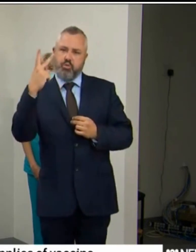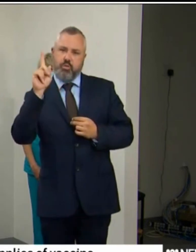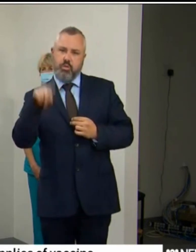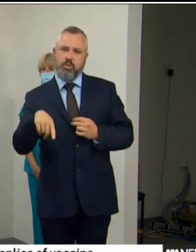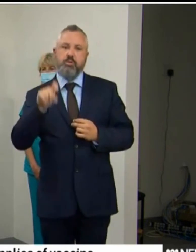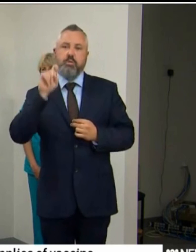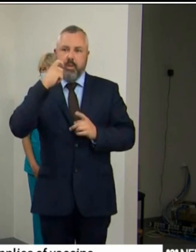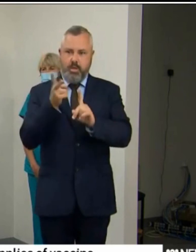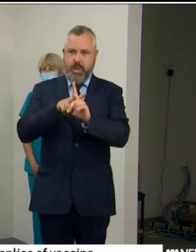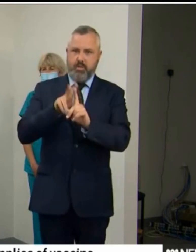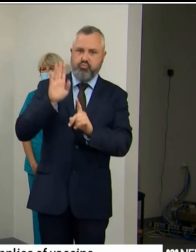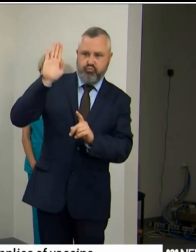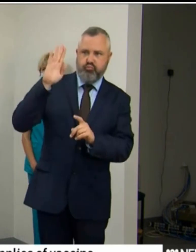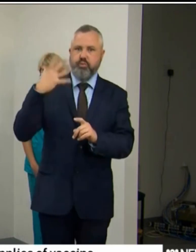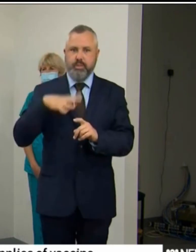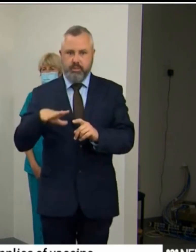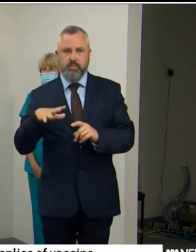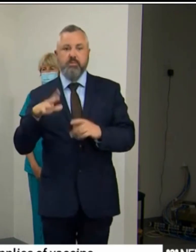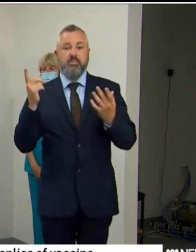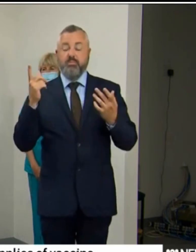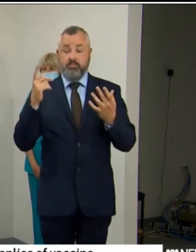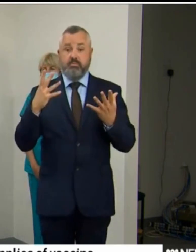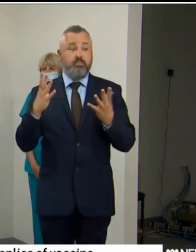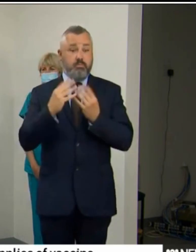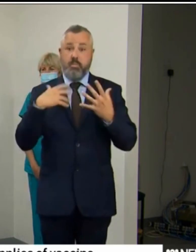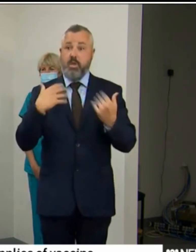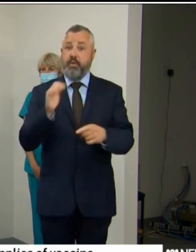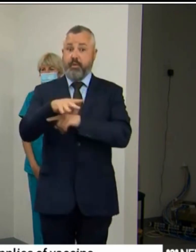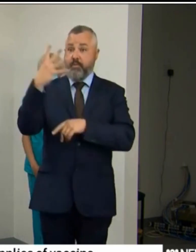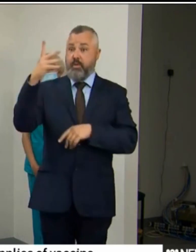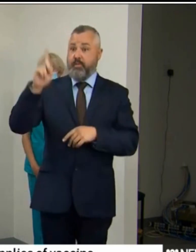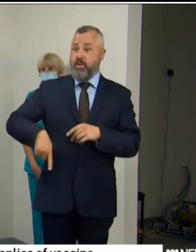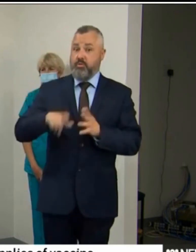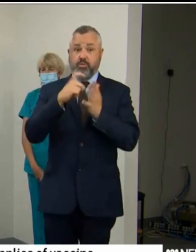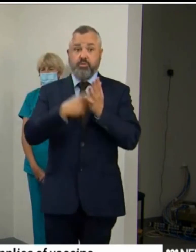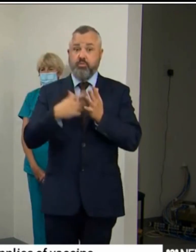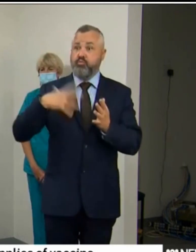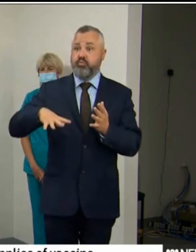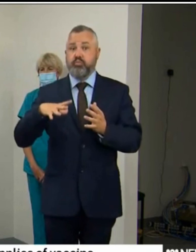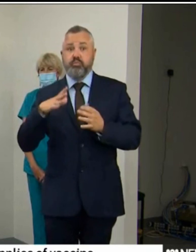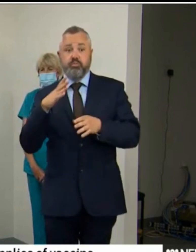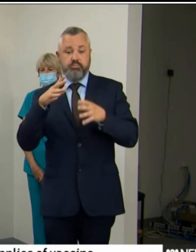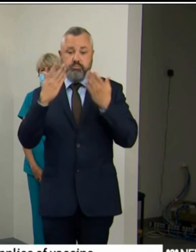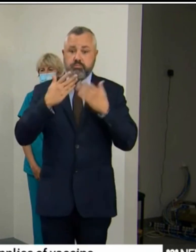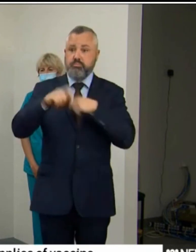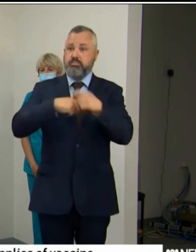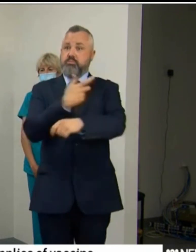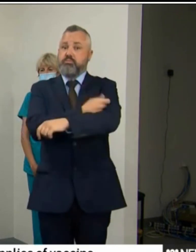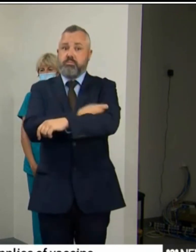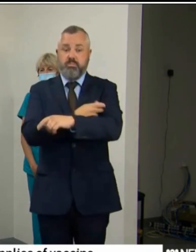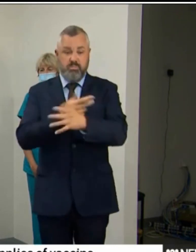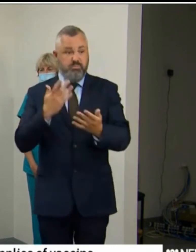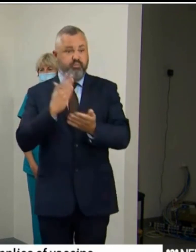be accepted. We're more than 4,000, so we're more than double our best expectations. So not every general practice does